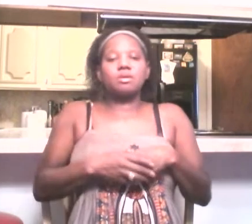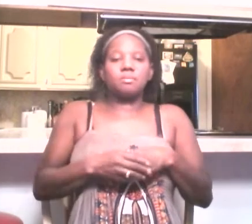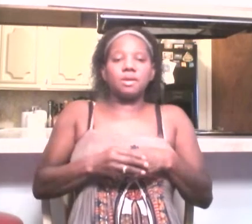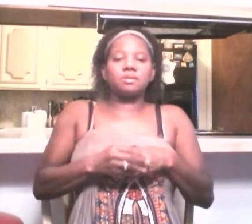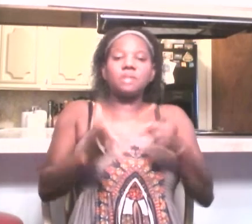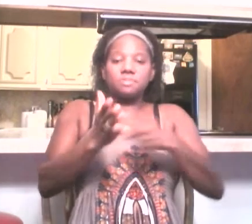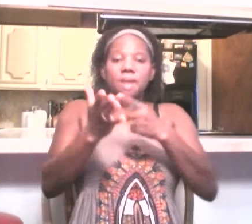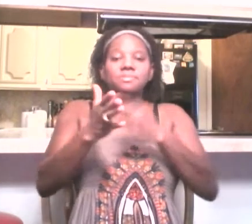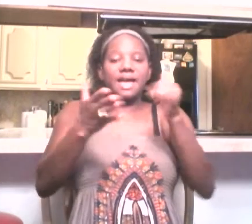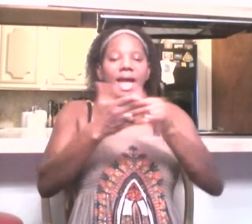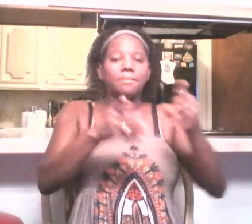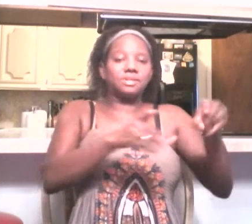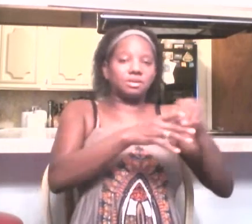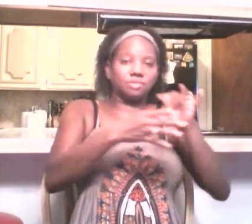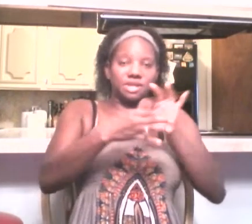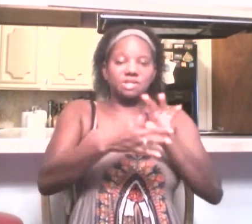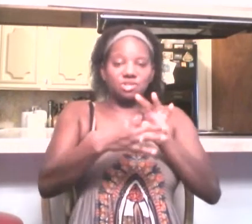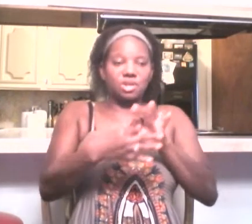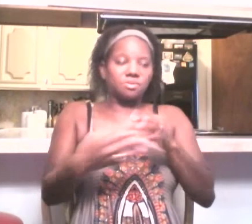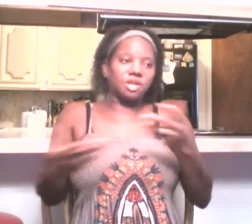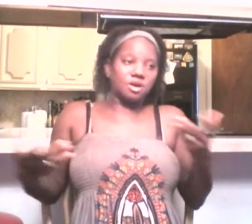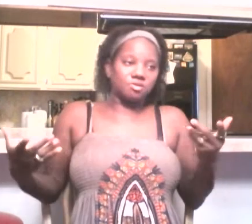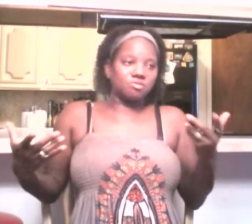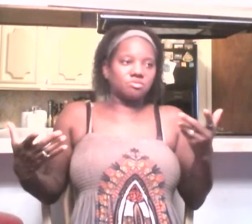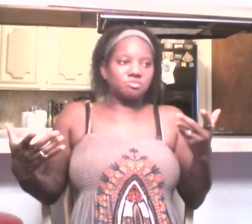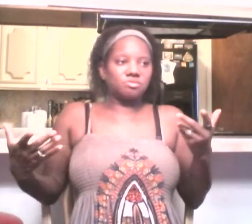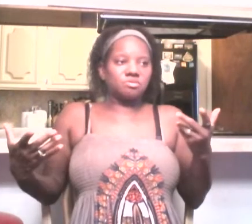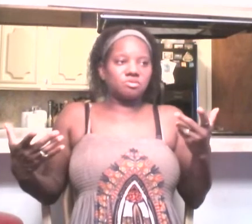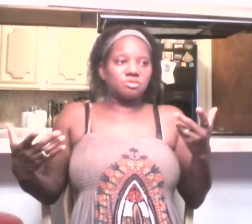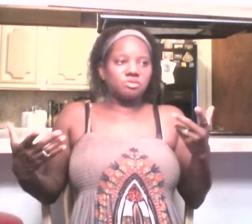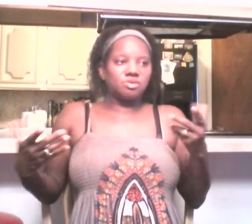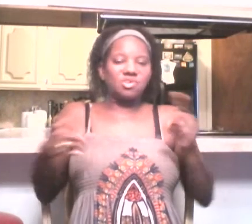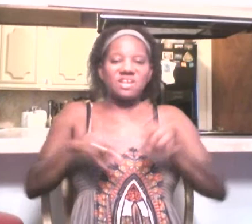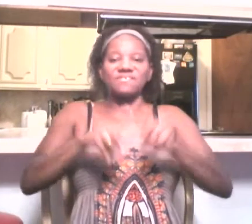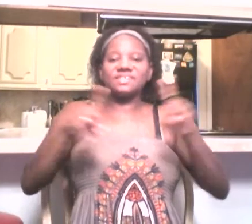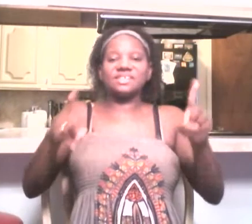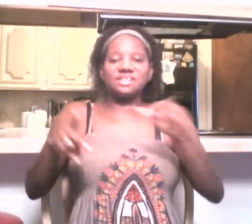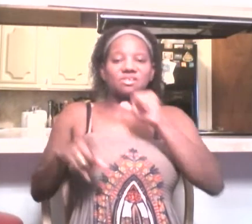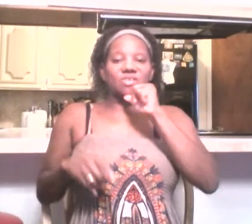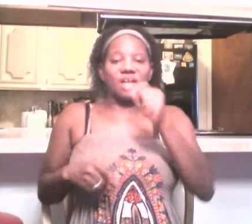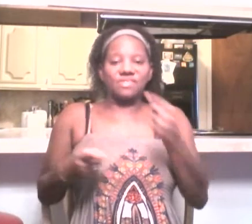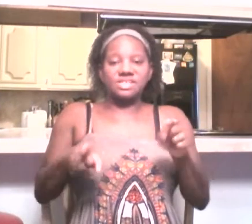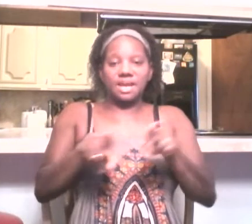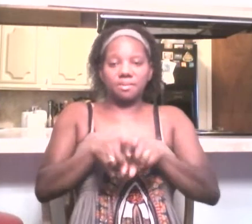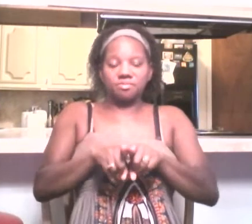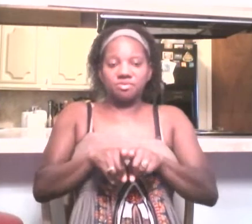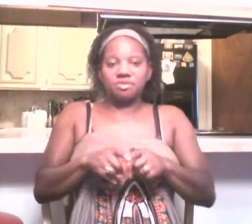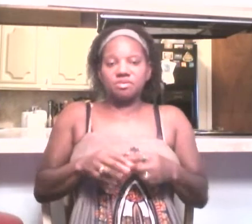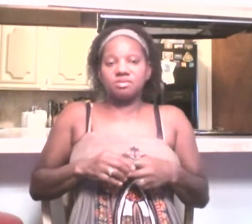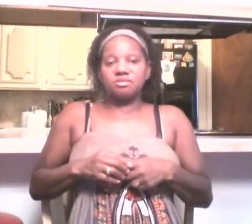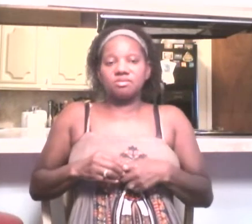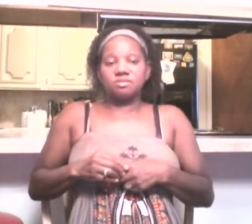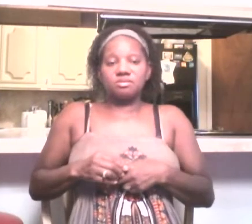I mean, sometimes that happens in a relationship, you know. Your differences are not the same.